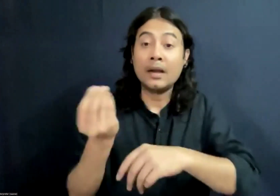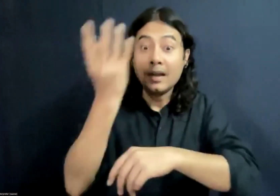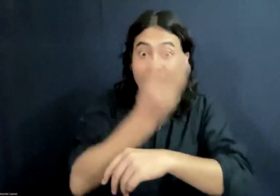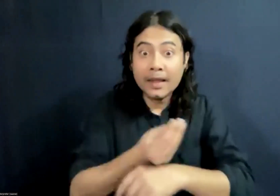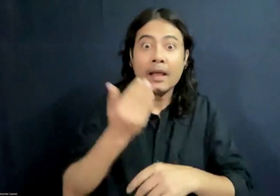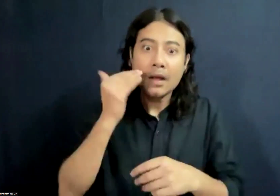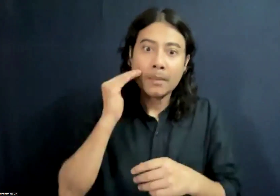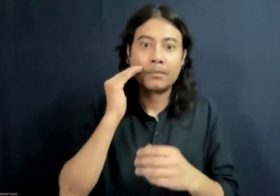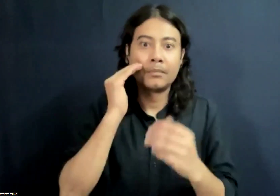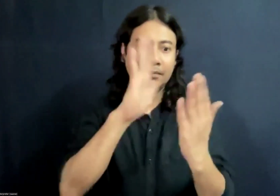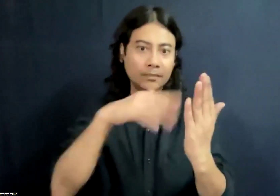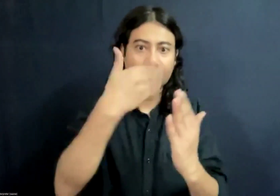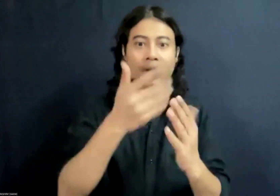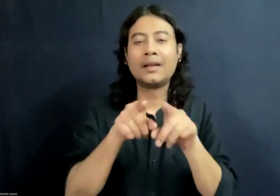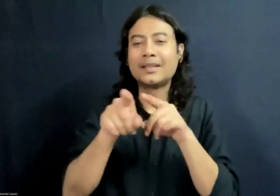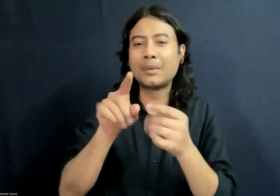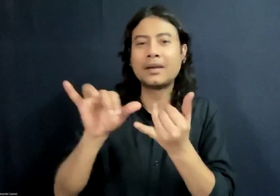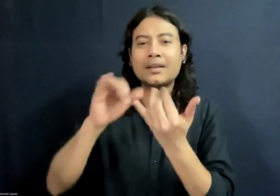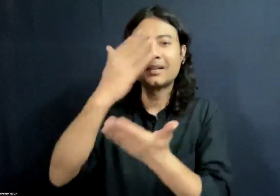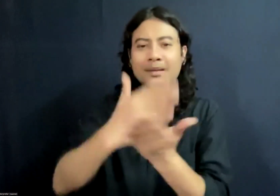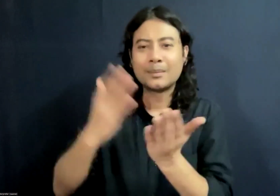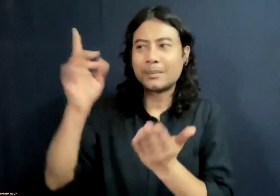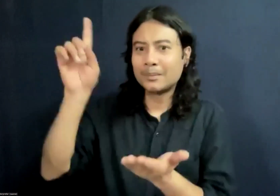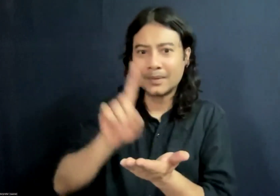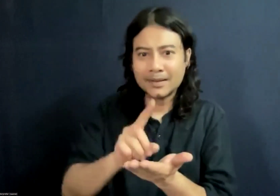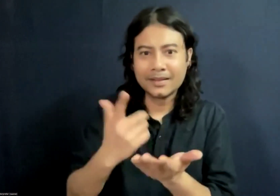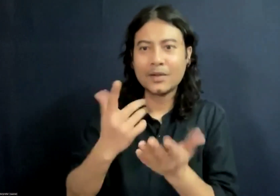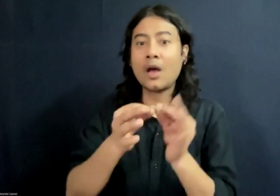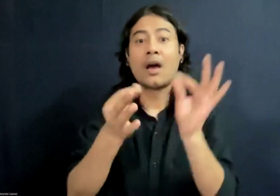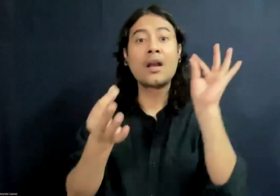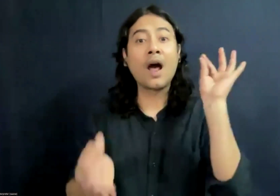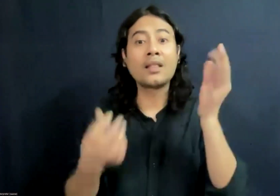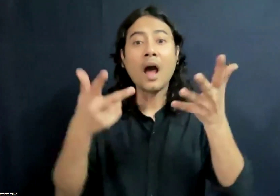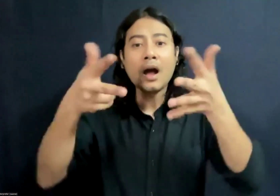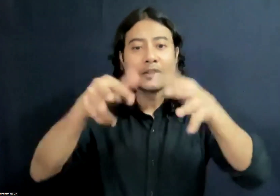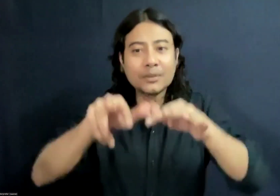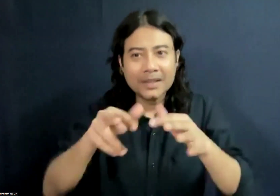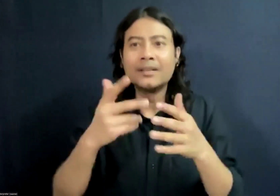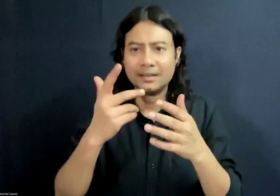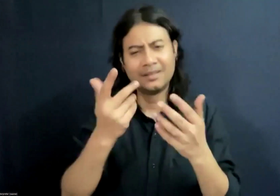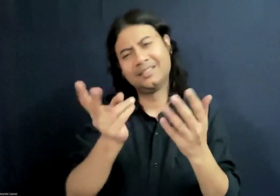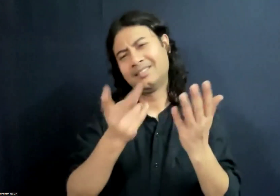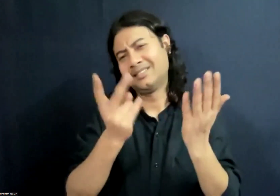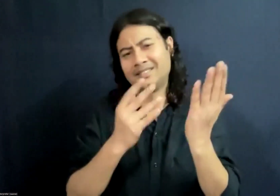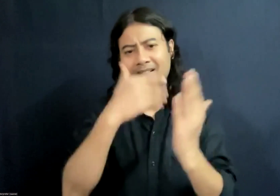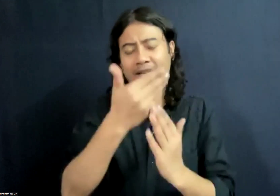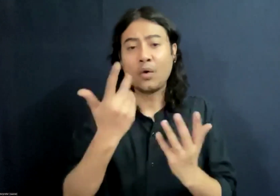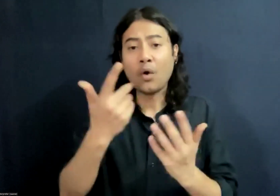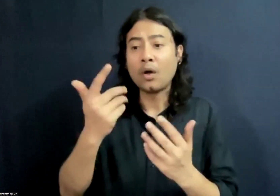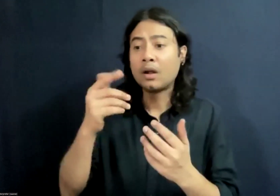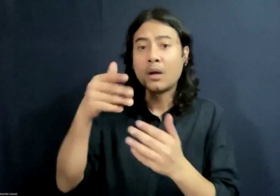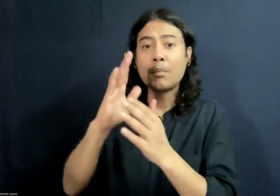maybe Janmashtami is there, Radha Ashtami is there, or appearance day of some acharyas are there,